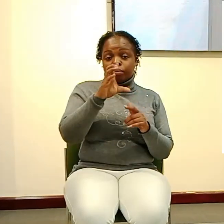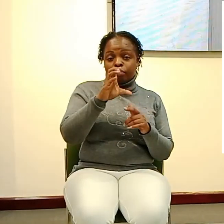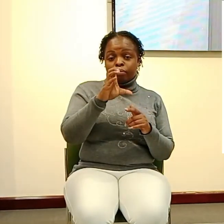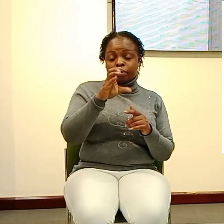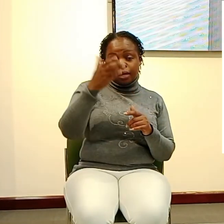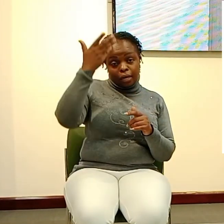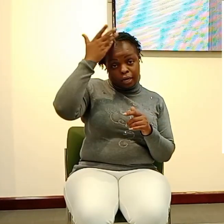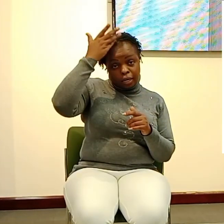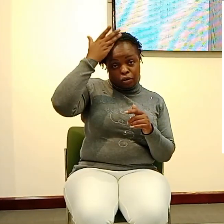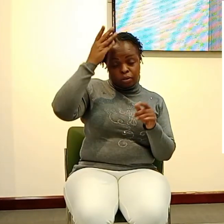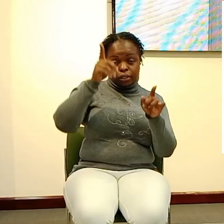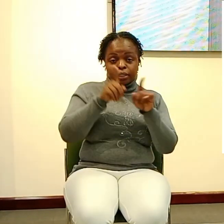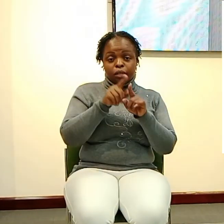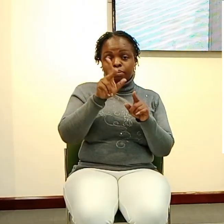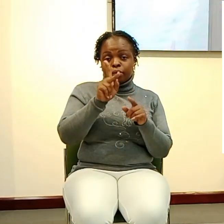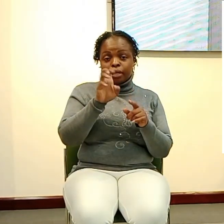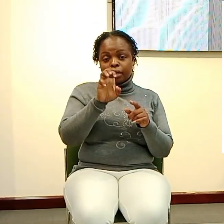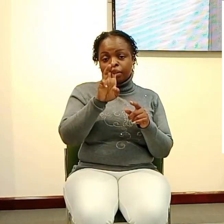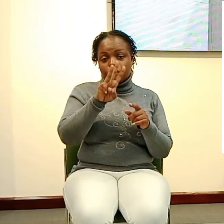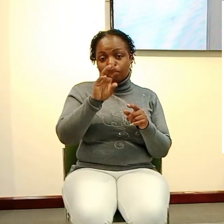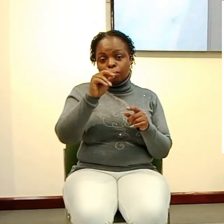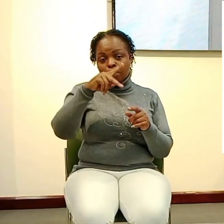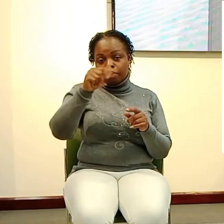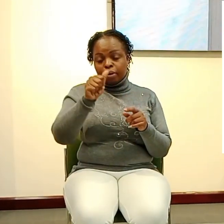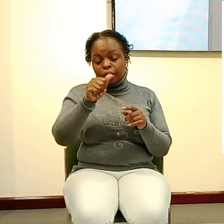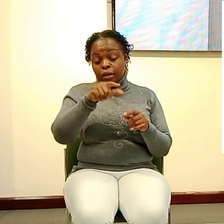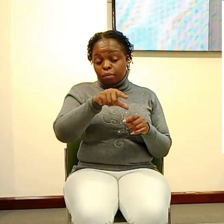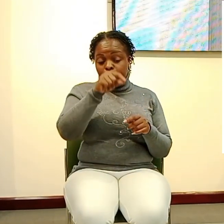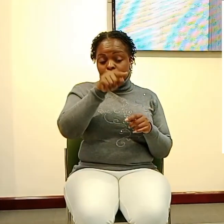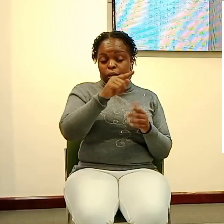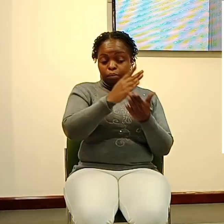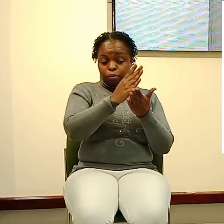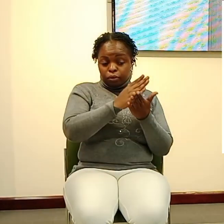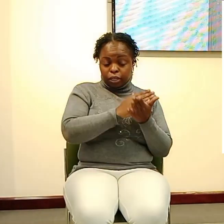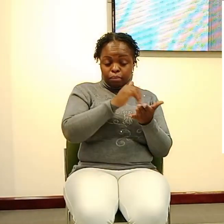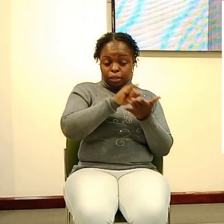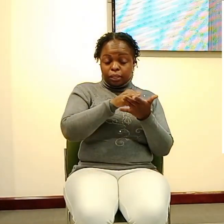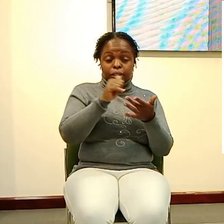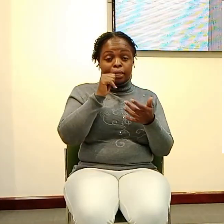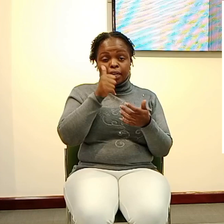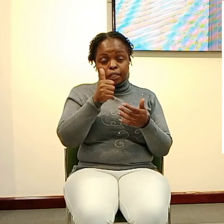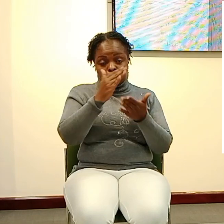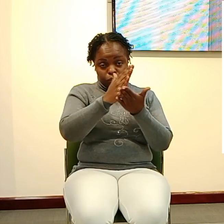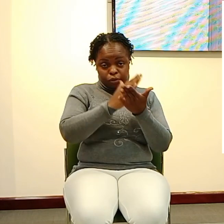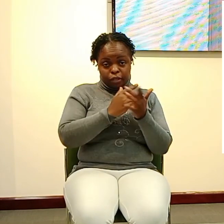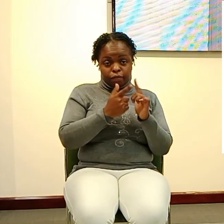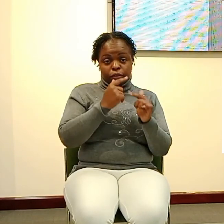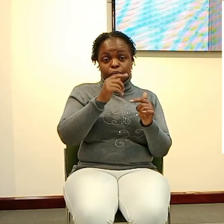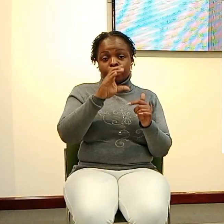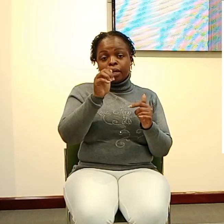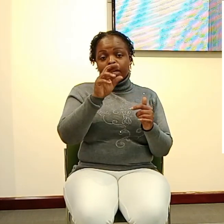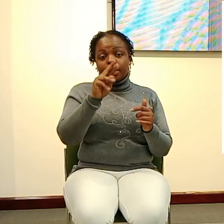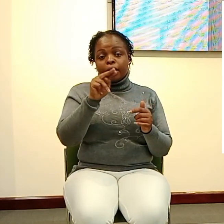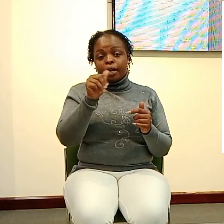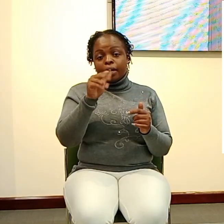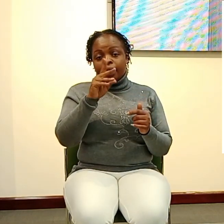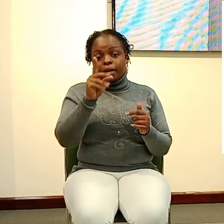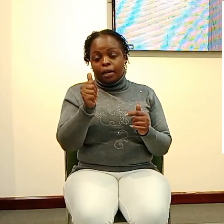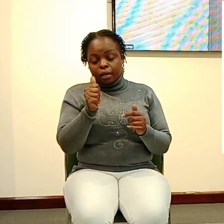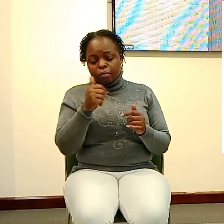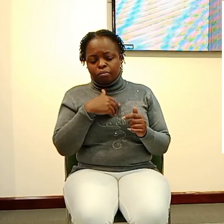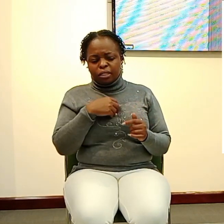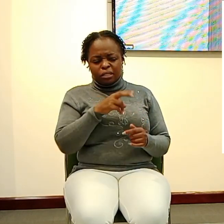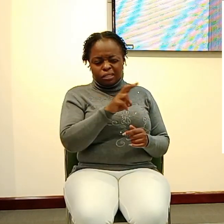to now pick this program. It's a very fantastic program from Canada, but I can see it fizzling and